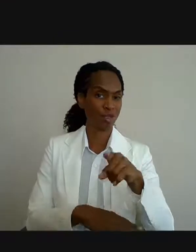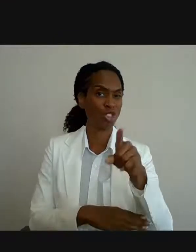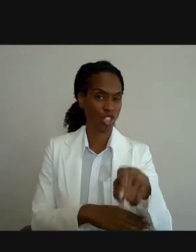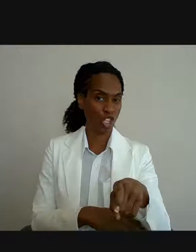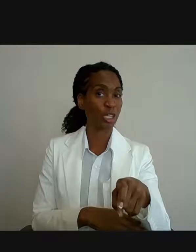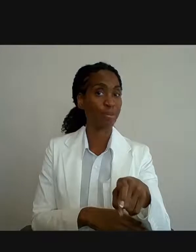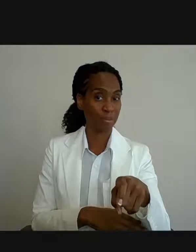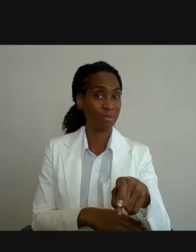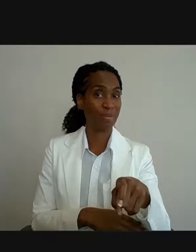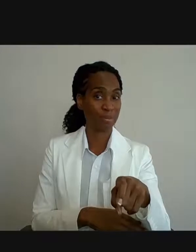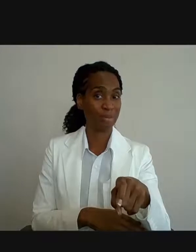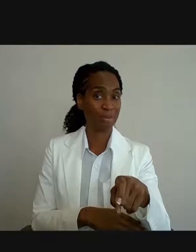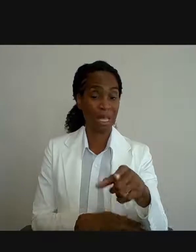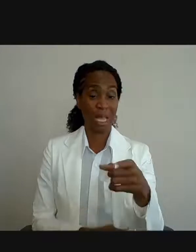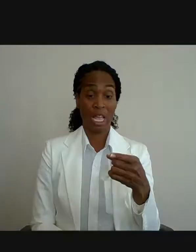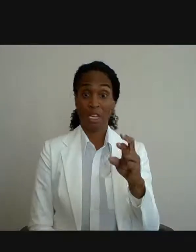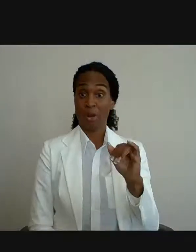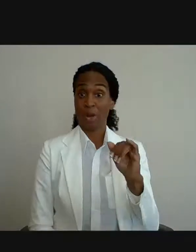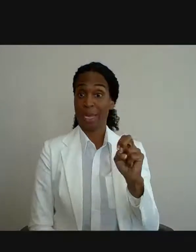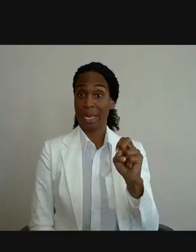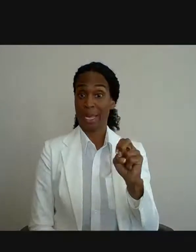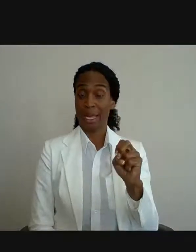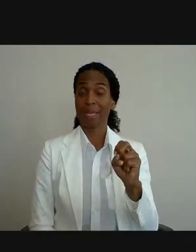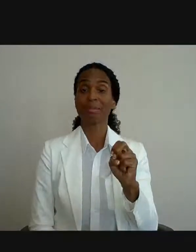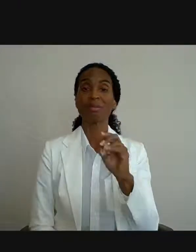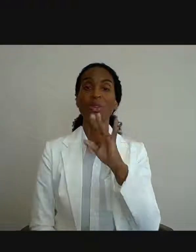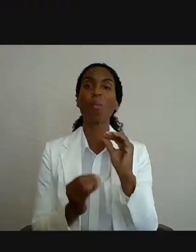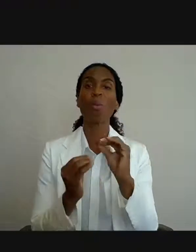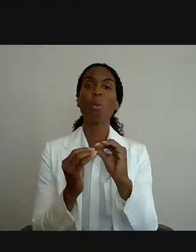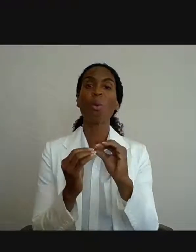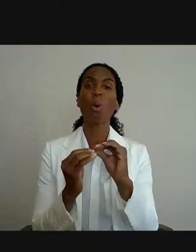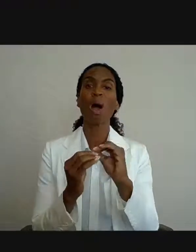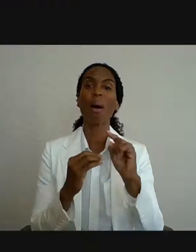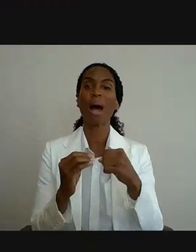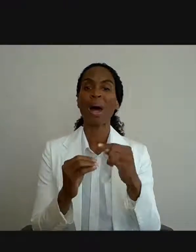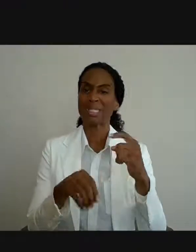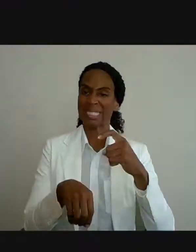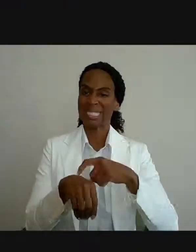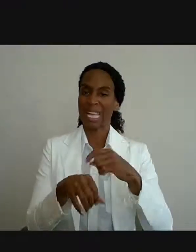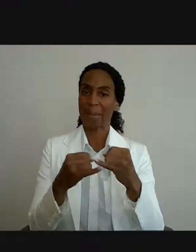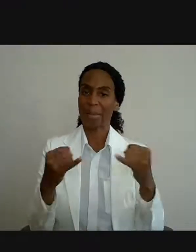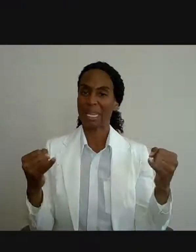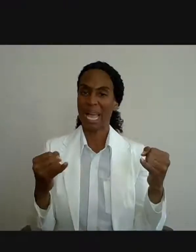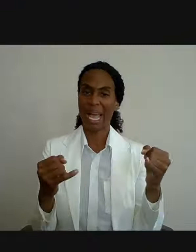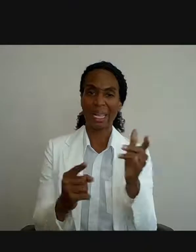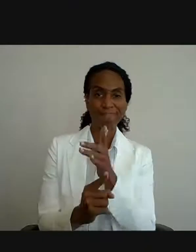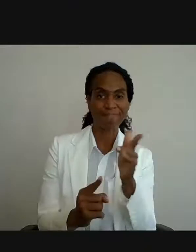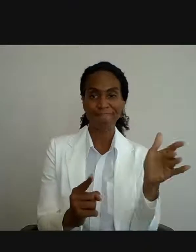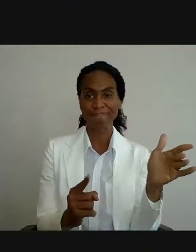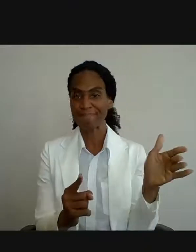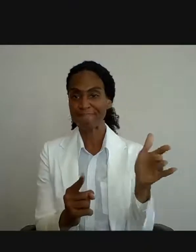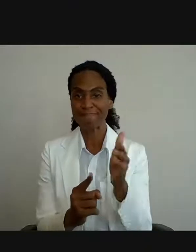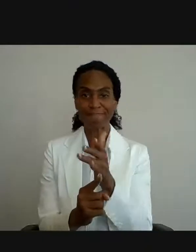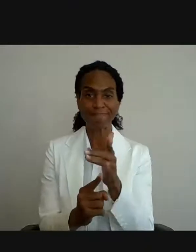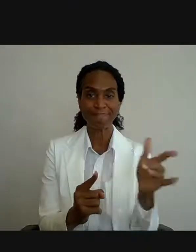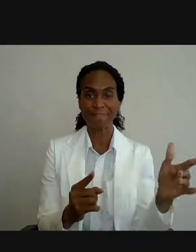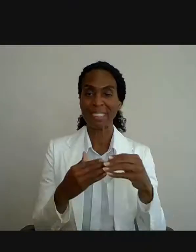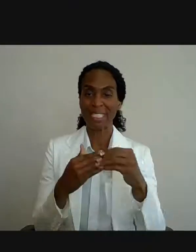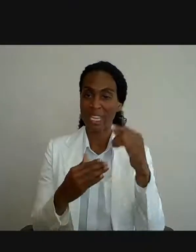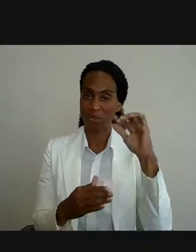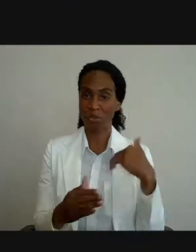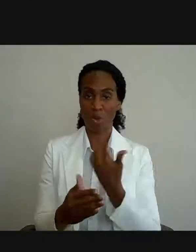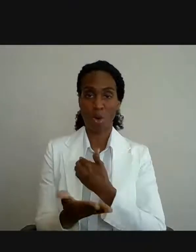And Dr. Caine will talk more soon about the timeline and guidance for our schools.